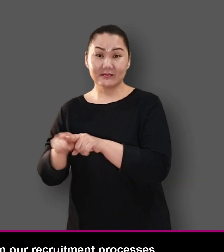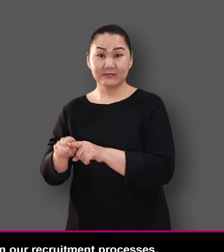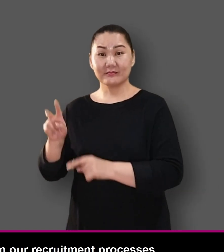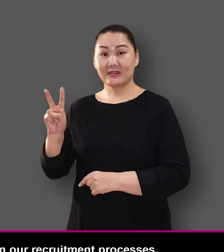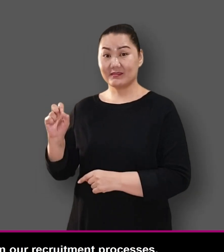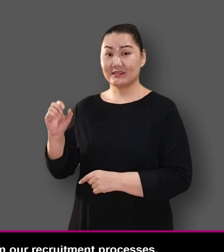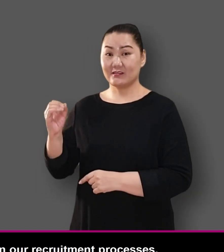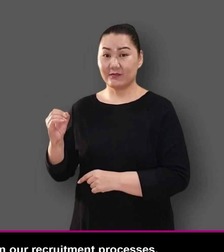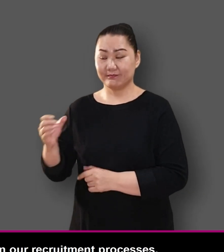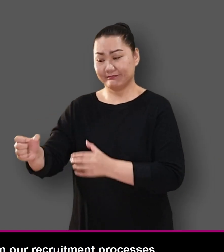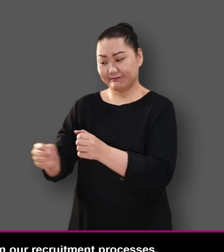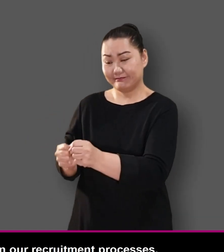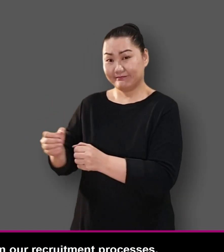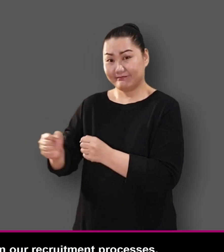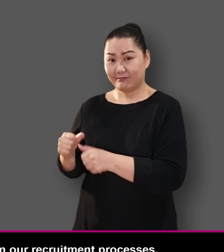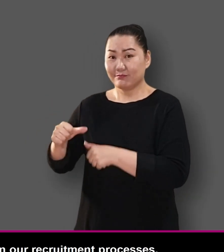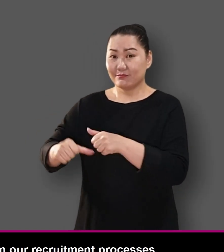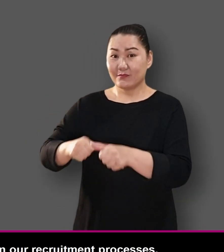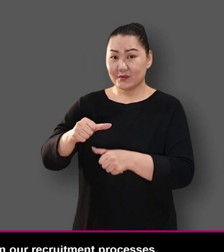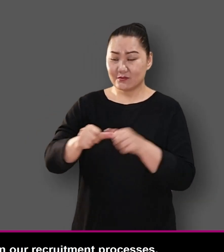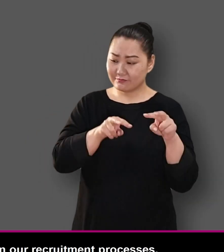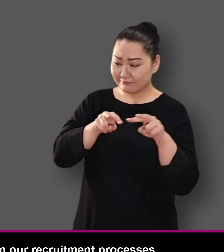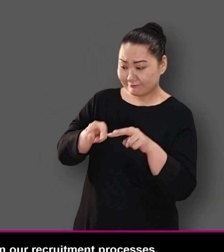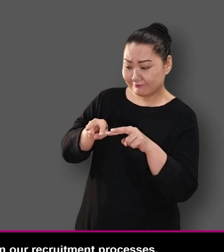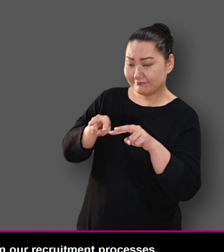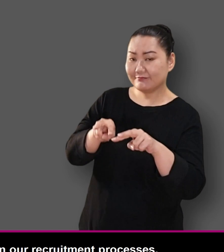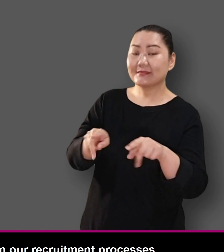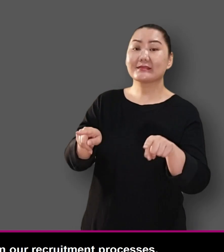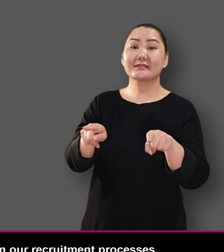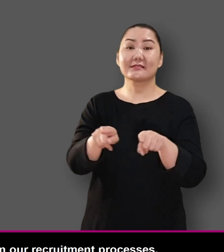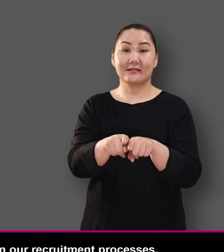And it is also reflected in our recruitment processes.